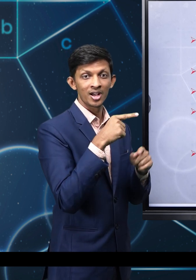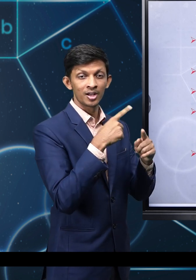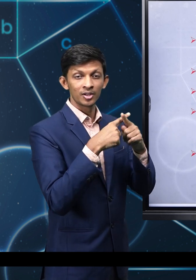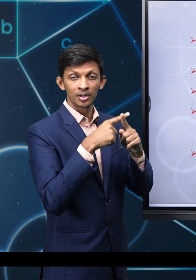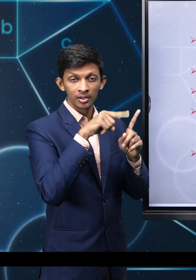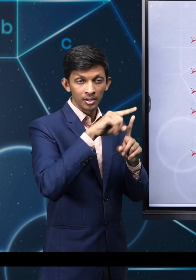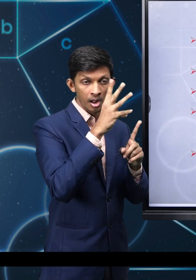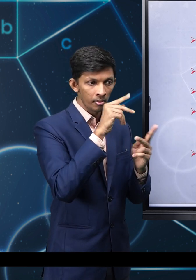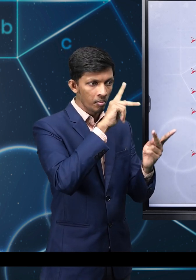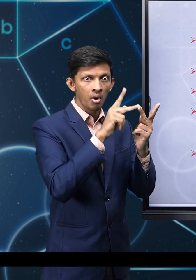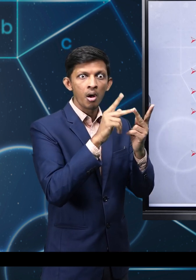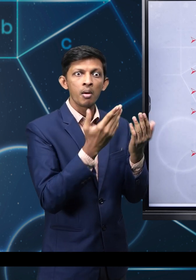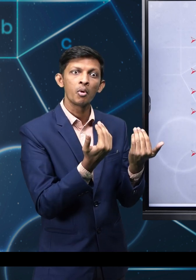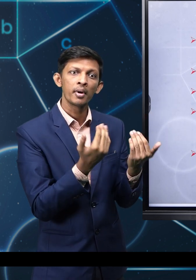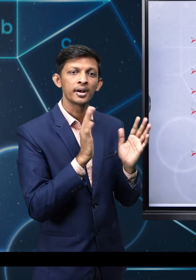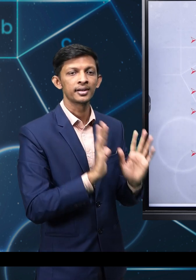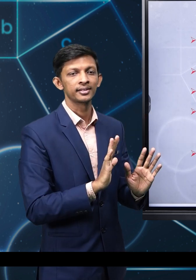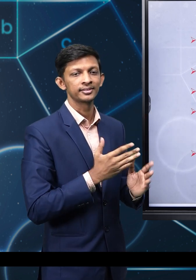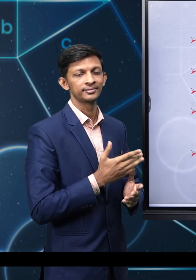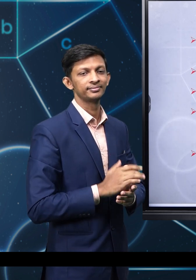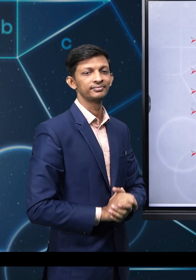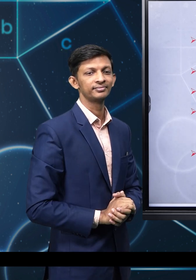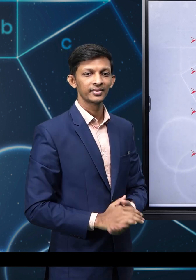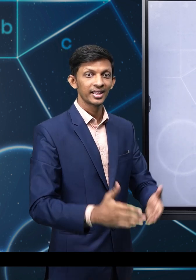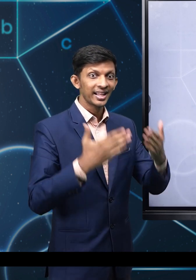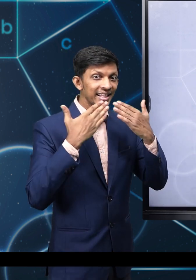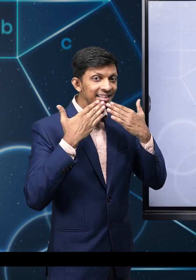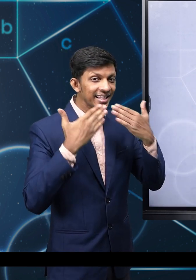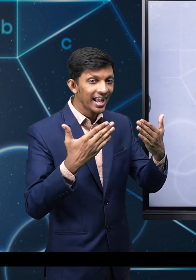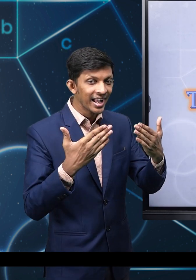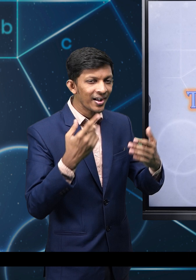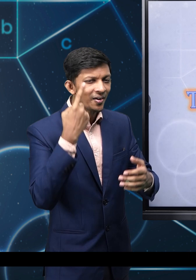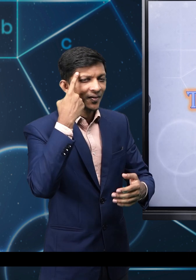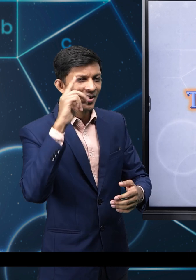Thank you for watching.